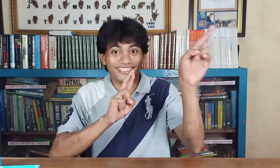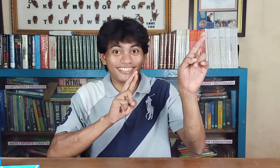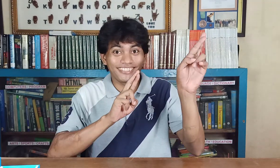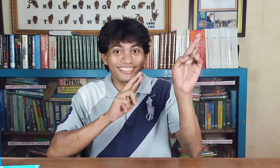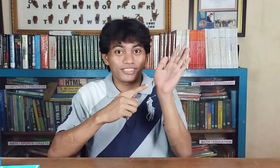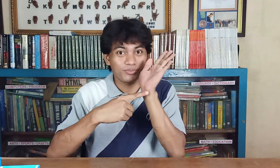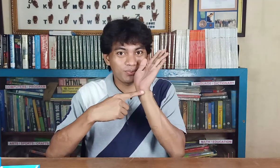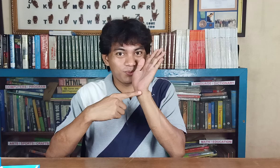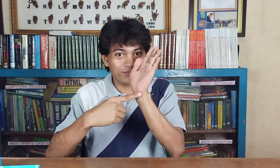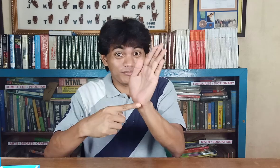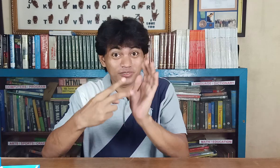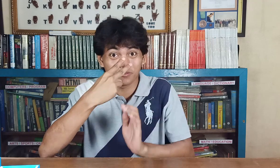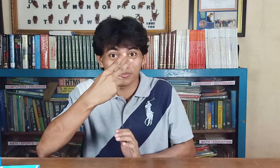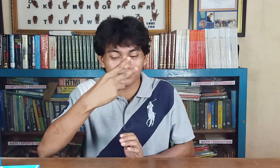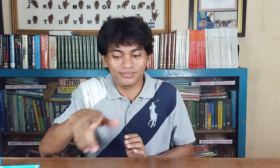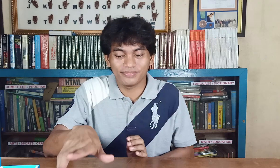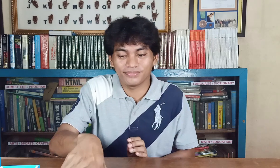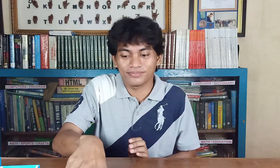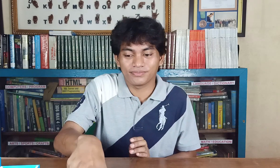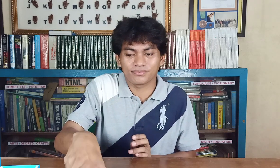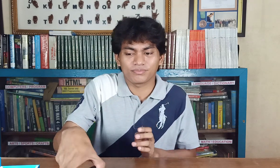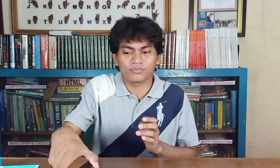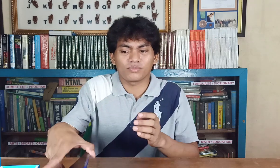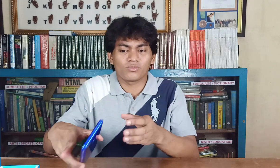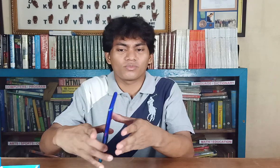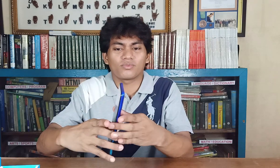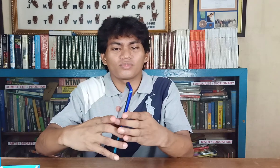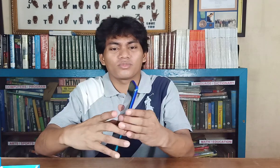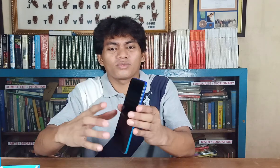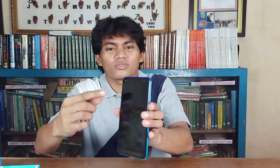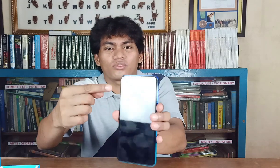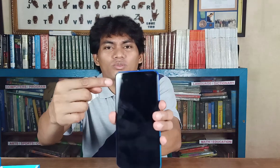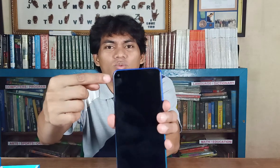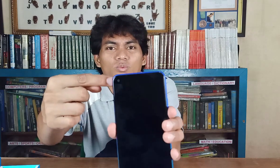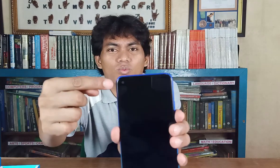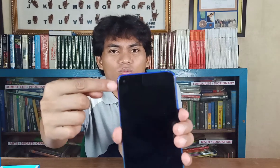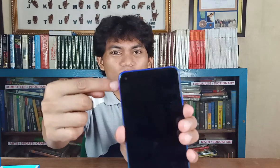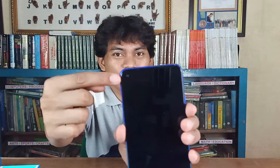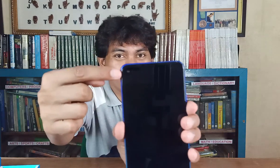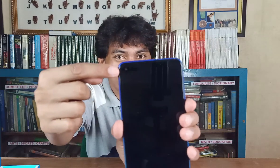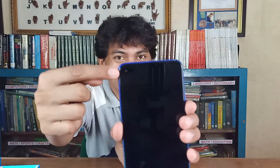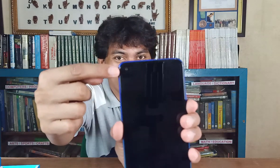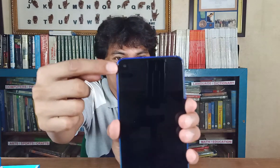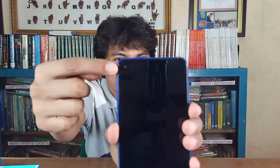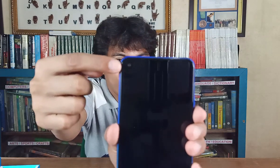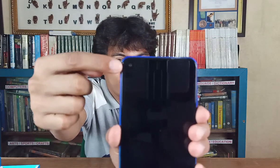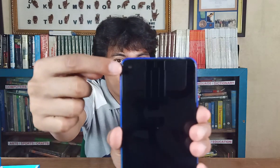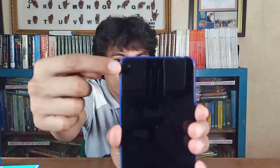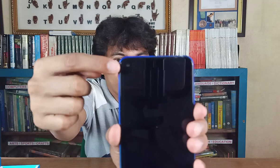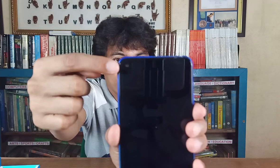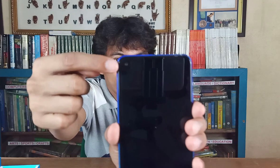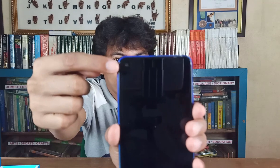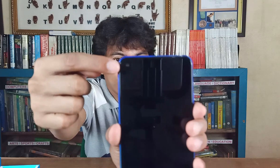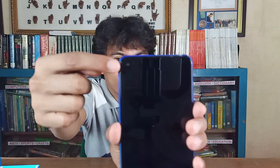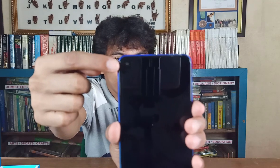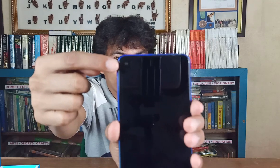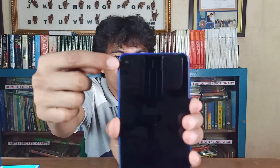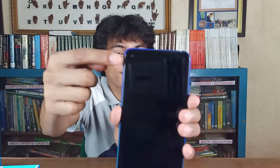Ready? I'd like to show to you the front camera. It has a front or selfie camera